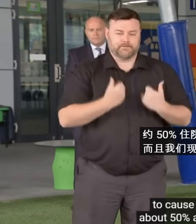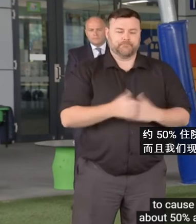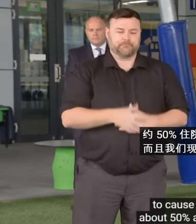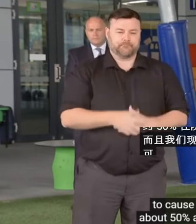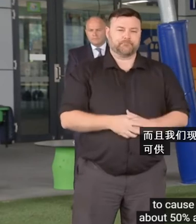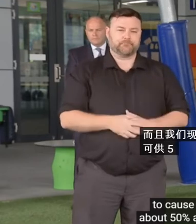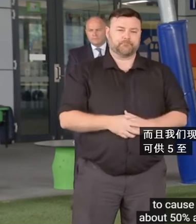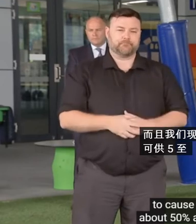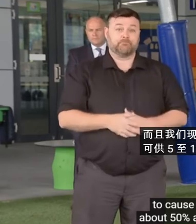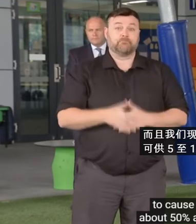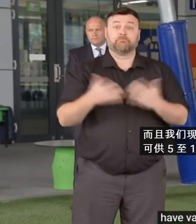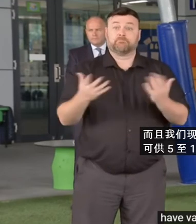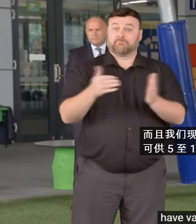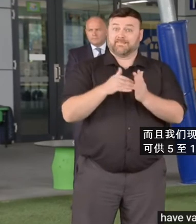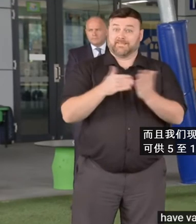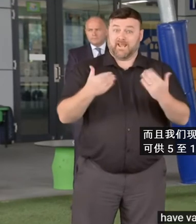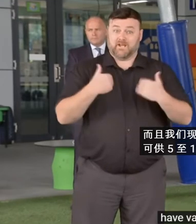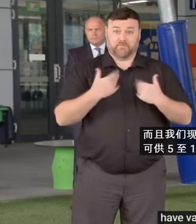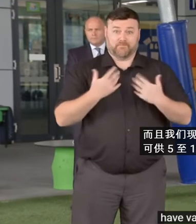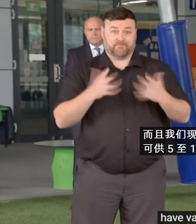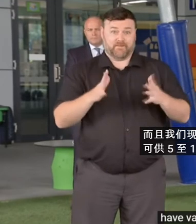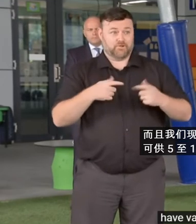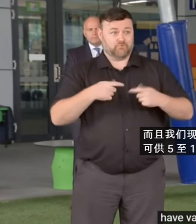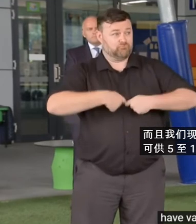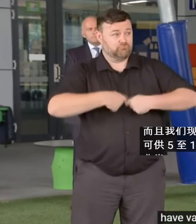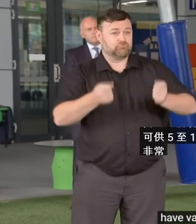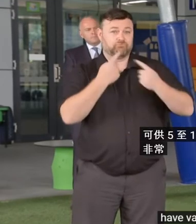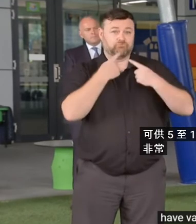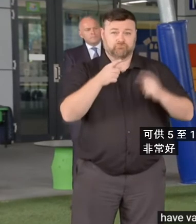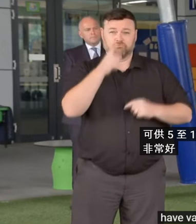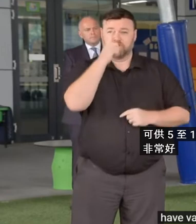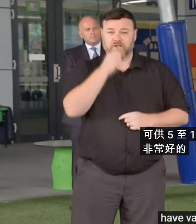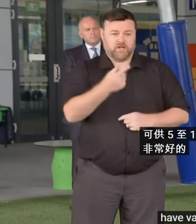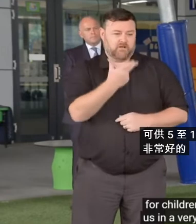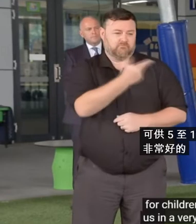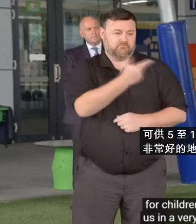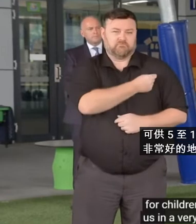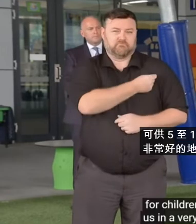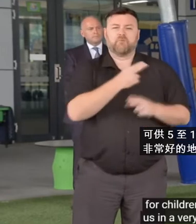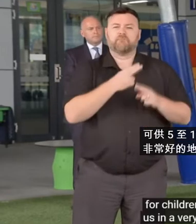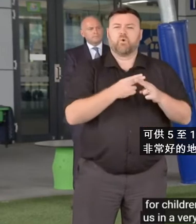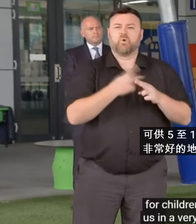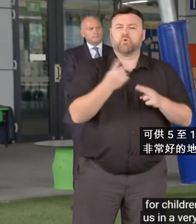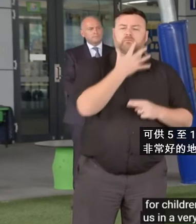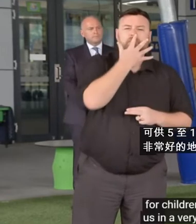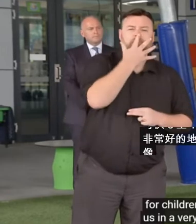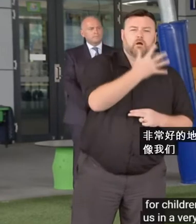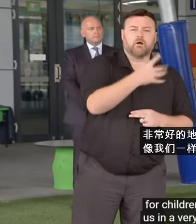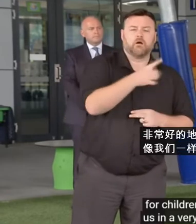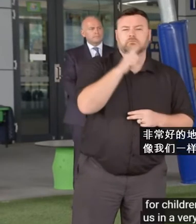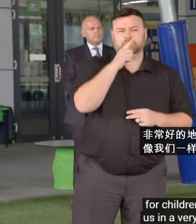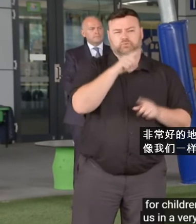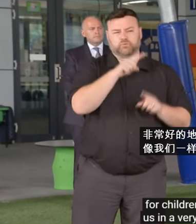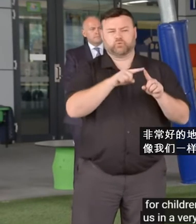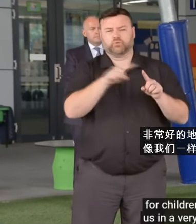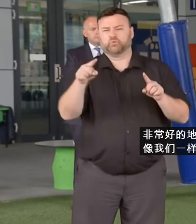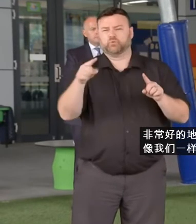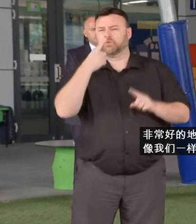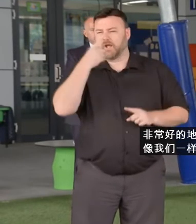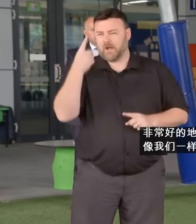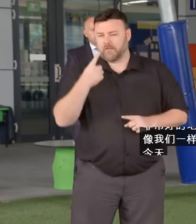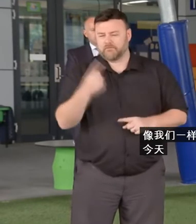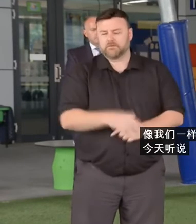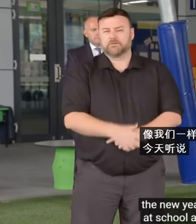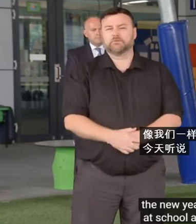vaccines available for children 5 to 11 years, puts us in a very good place to start the new year with children back at